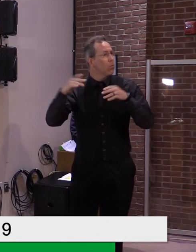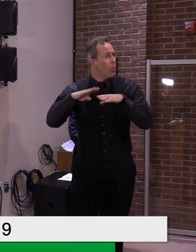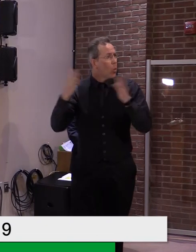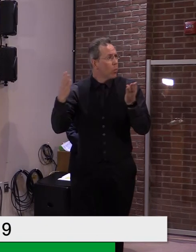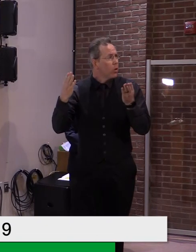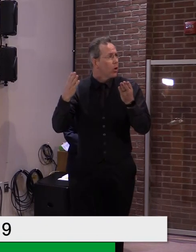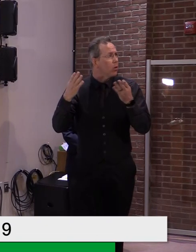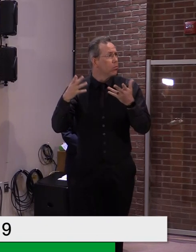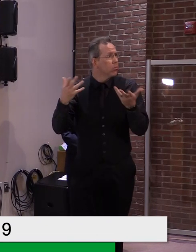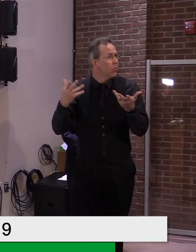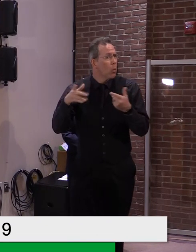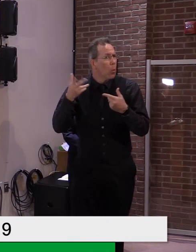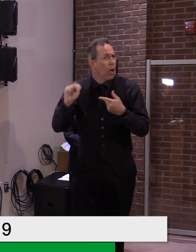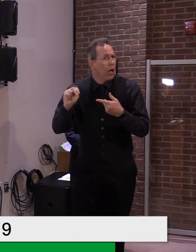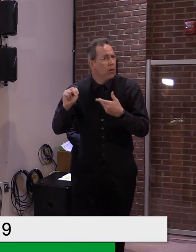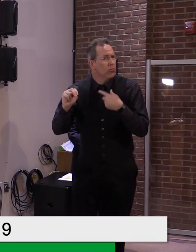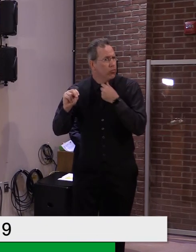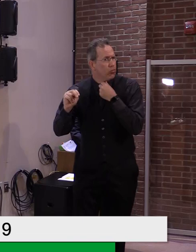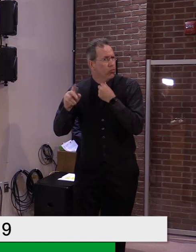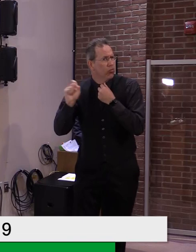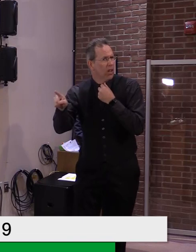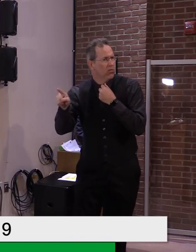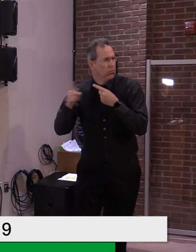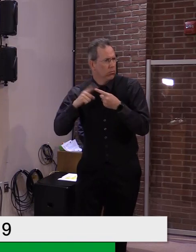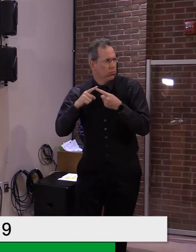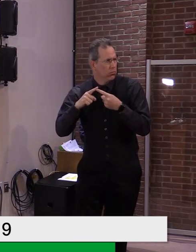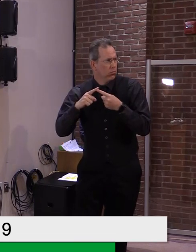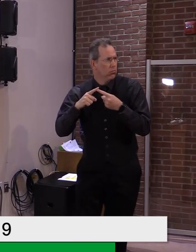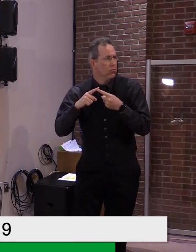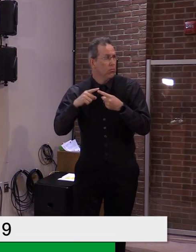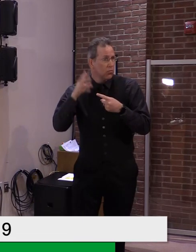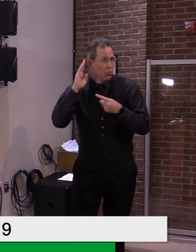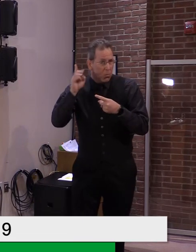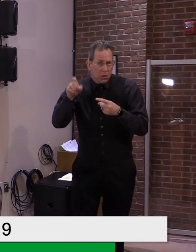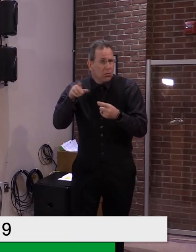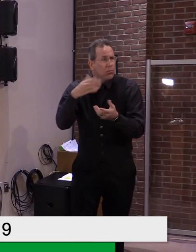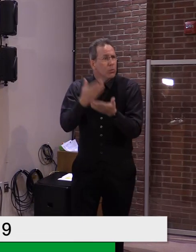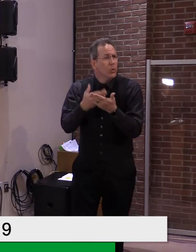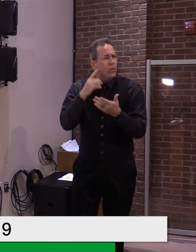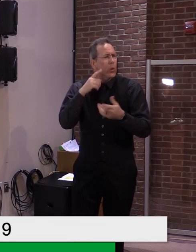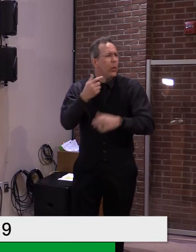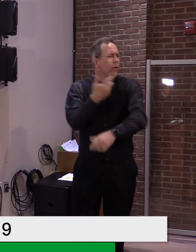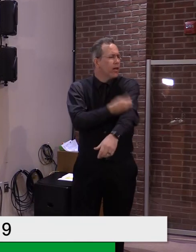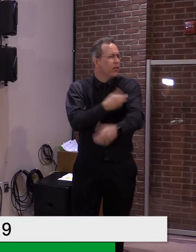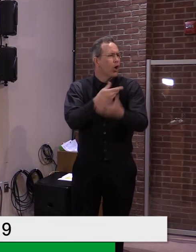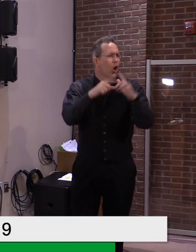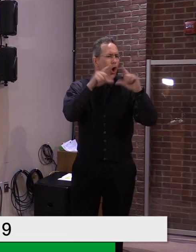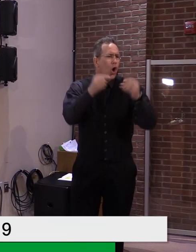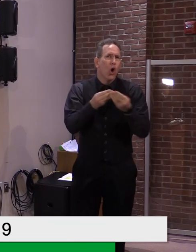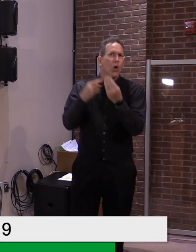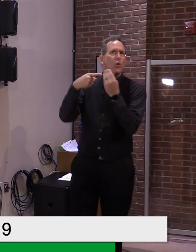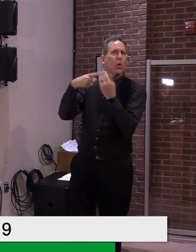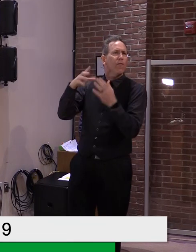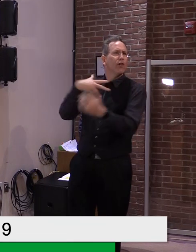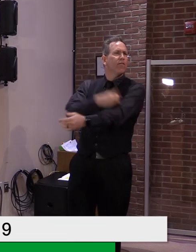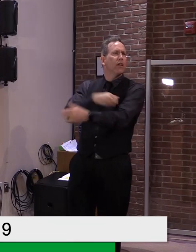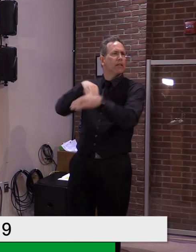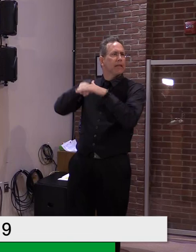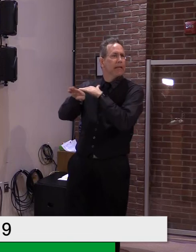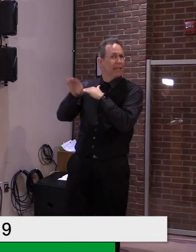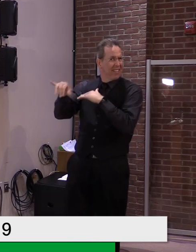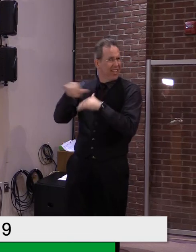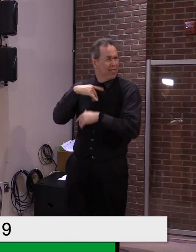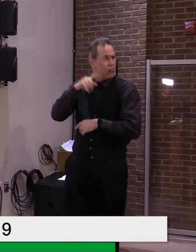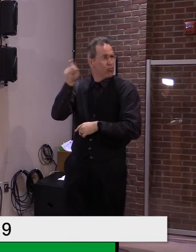will the federal government require proof of vaccination for people visiting down from Canada? Is that a federal decision, or is